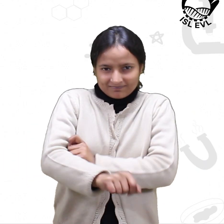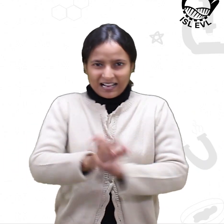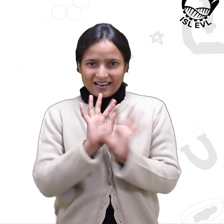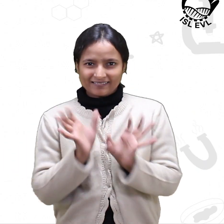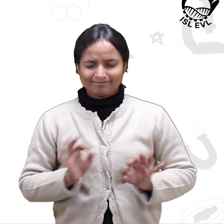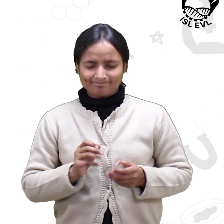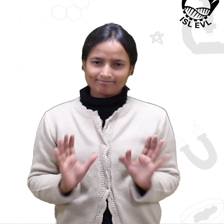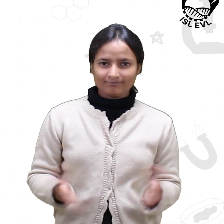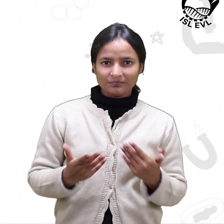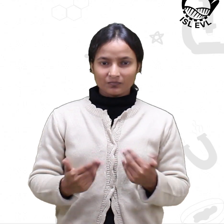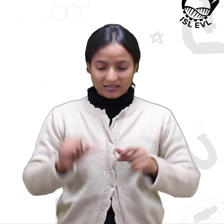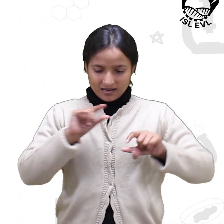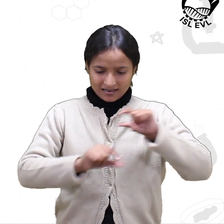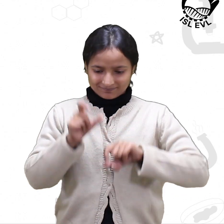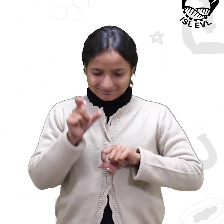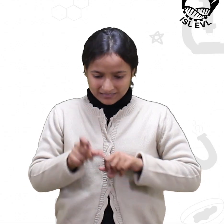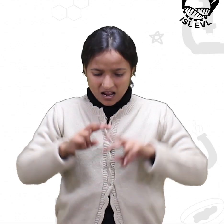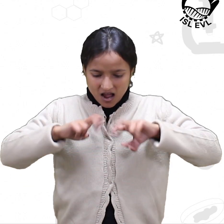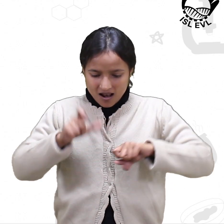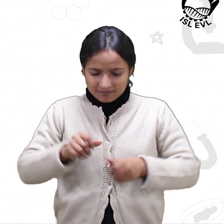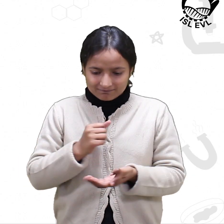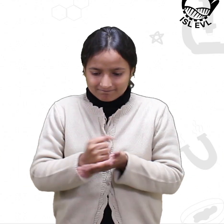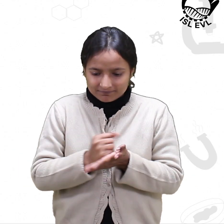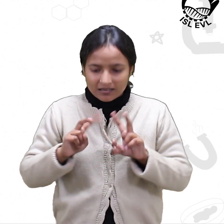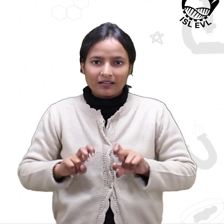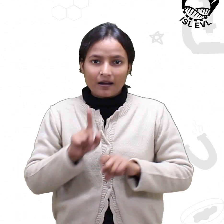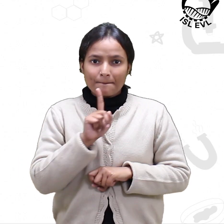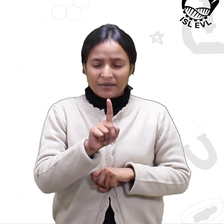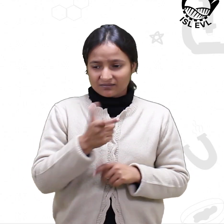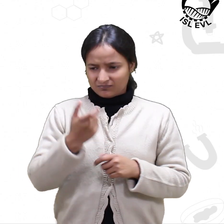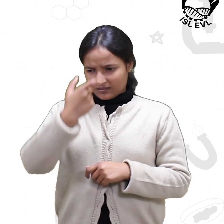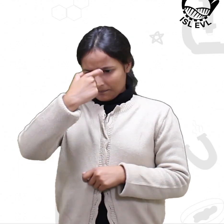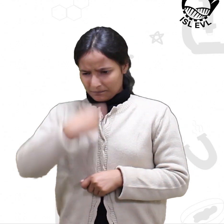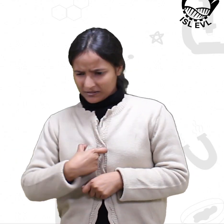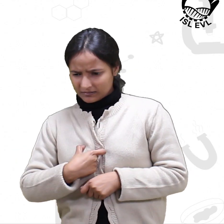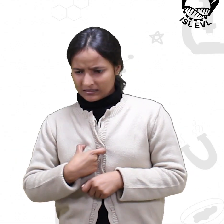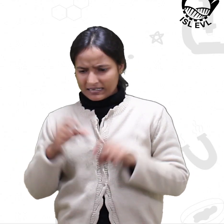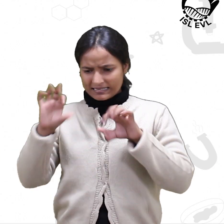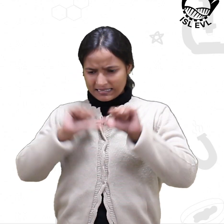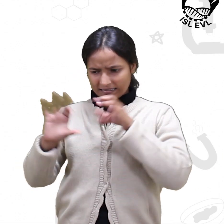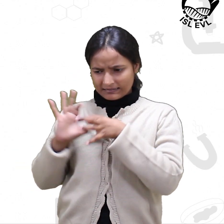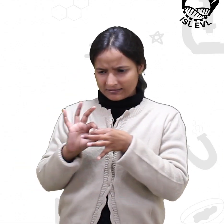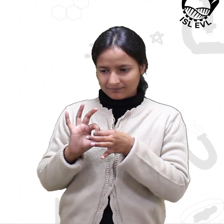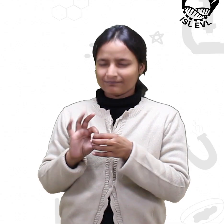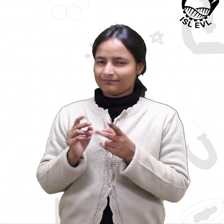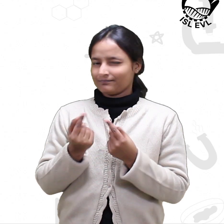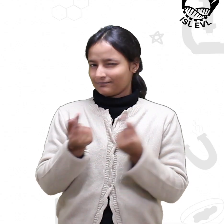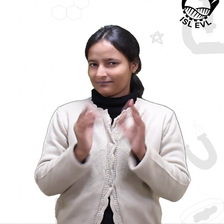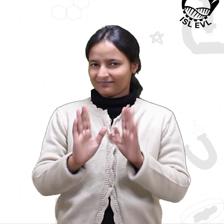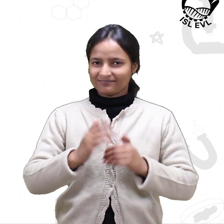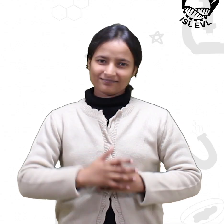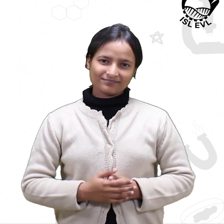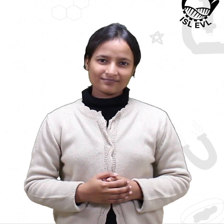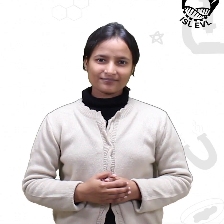really about doing experiments. I think that's the basic ingredient of being a scientist, or just being somebody